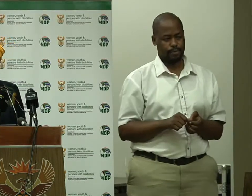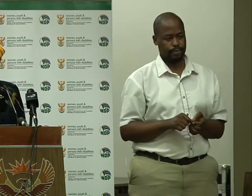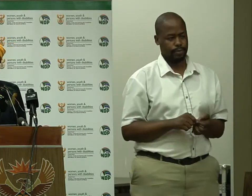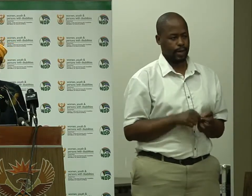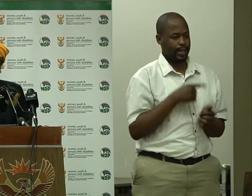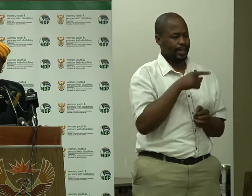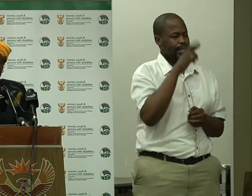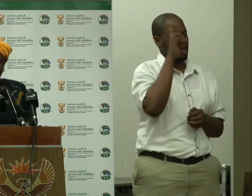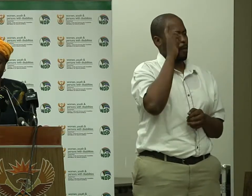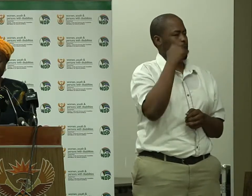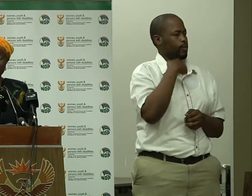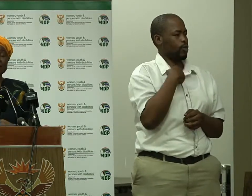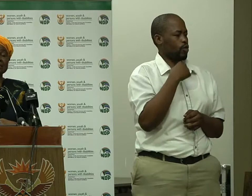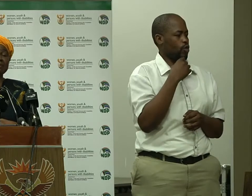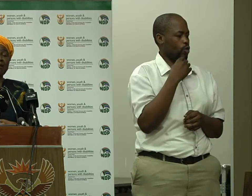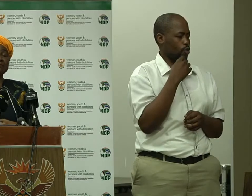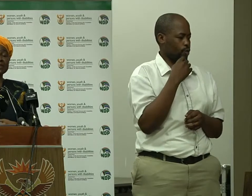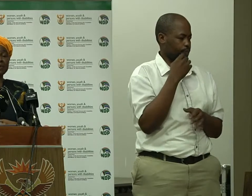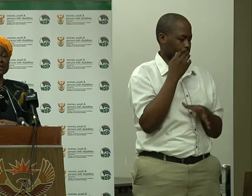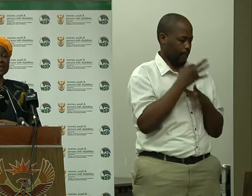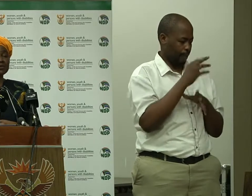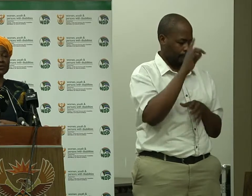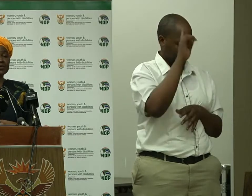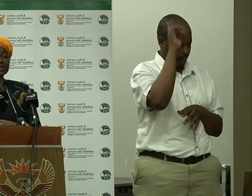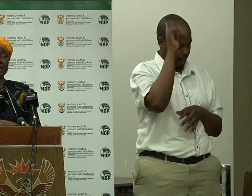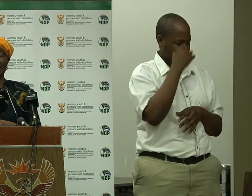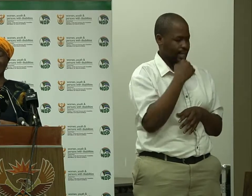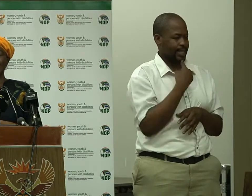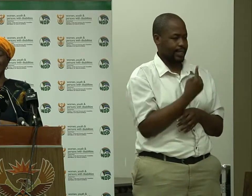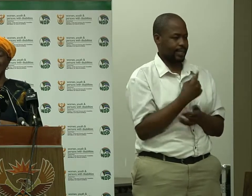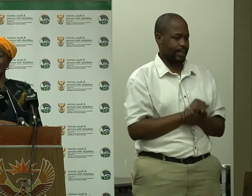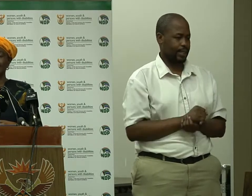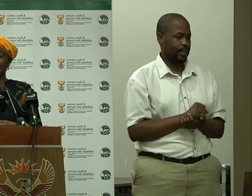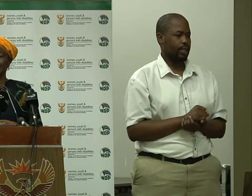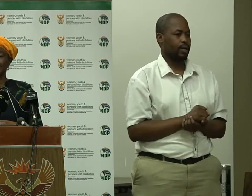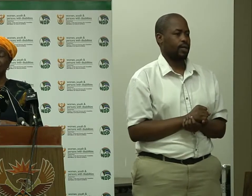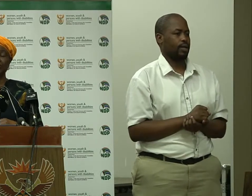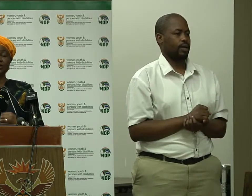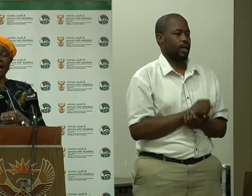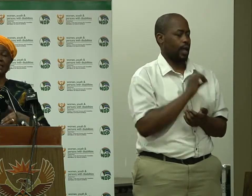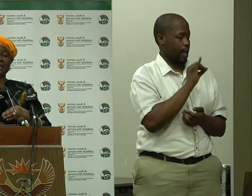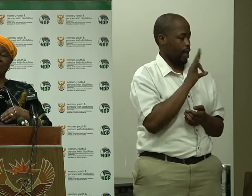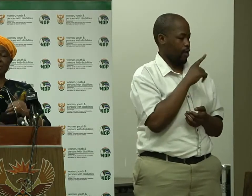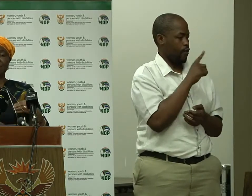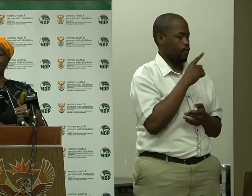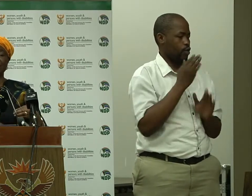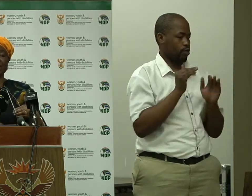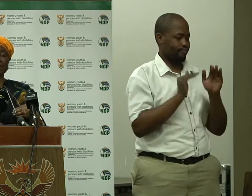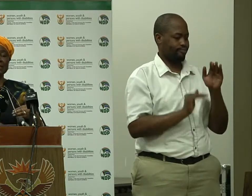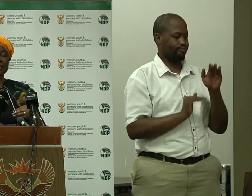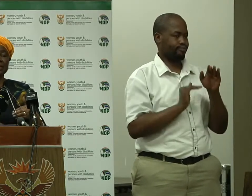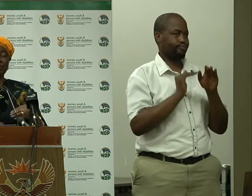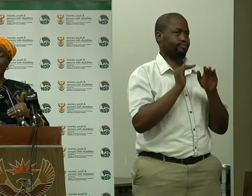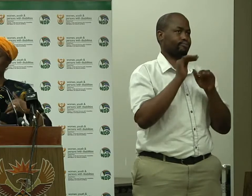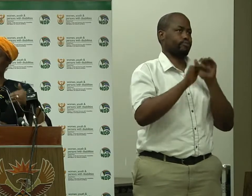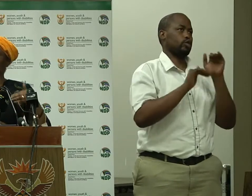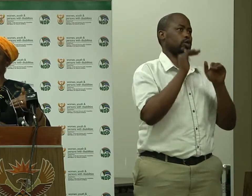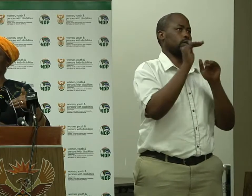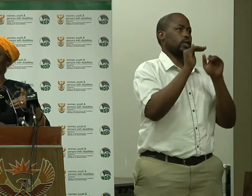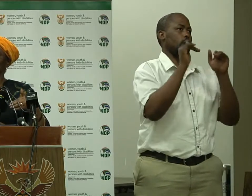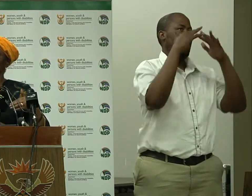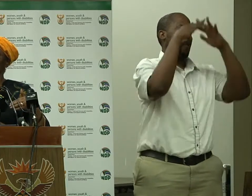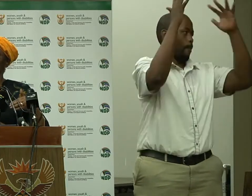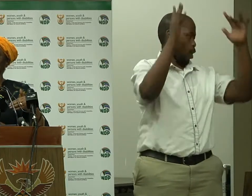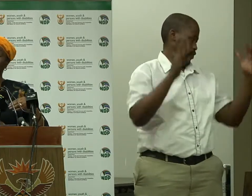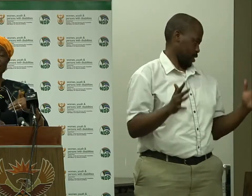It reminds me of what Utatu Madiba, our first president, used to say, that if you rise up the mountain, when you get